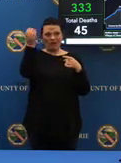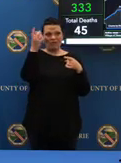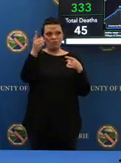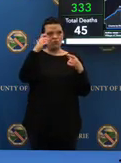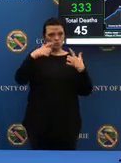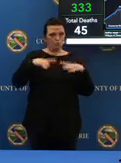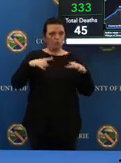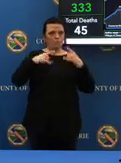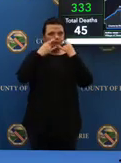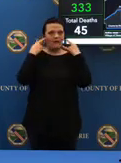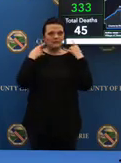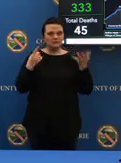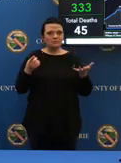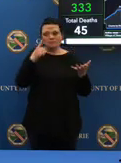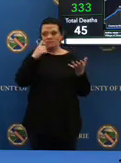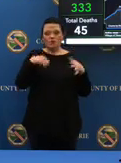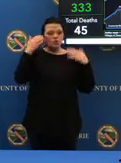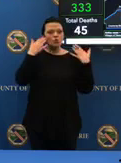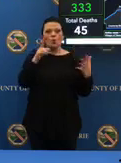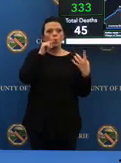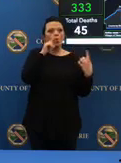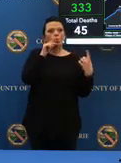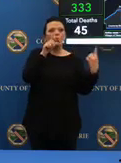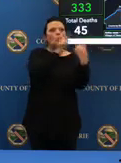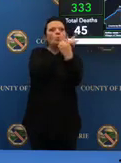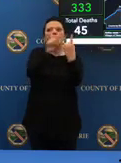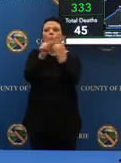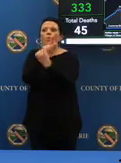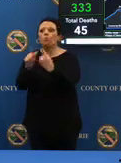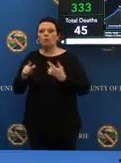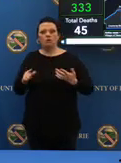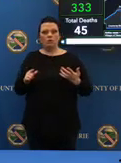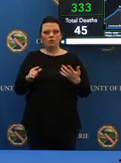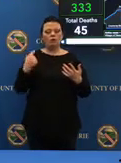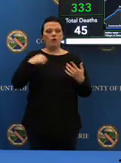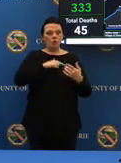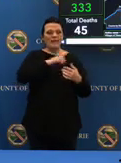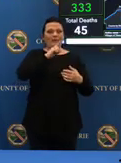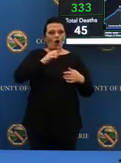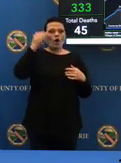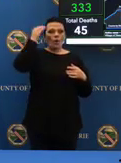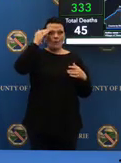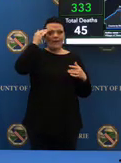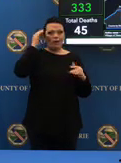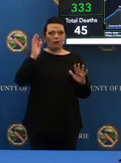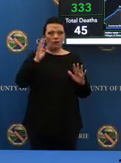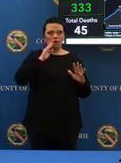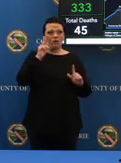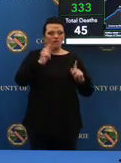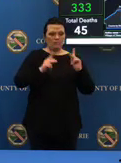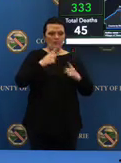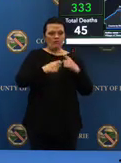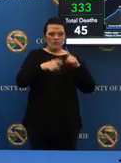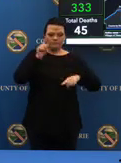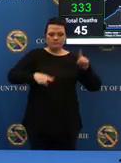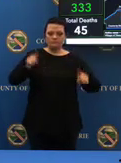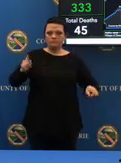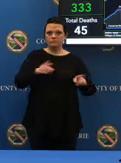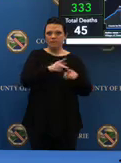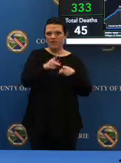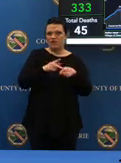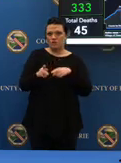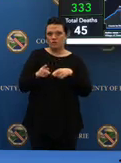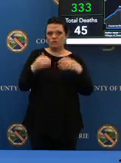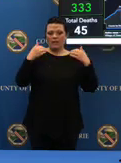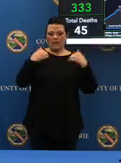wearing a mask because you don't know who you're going to come in contact with. We are aware of individuals from varying professions